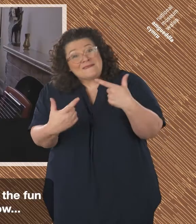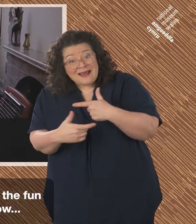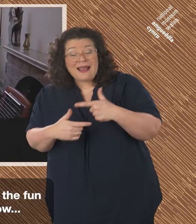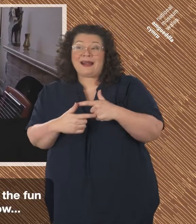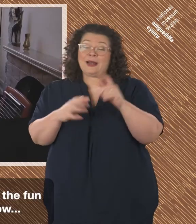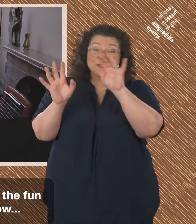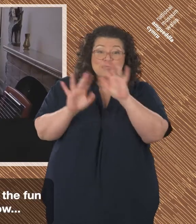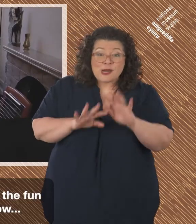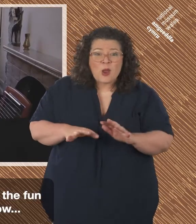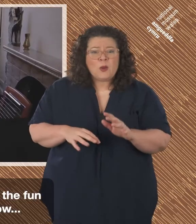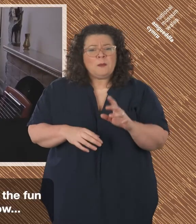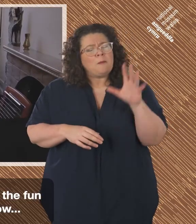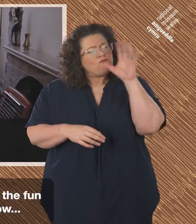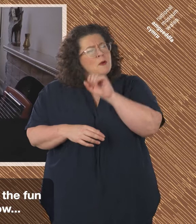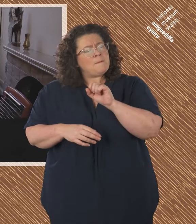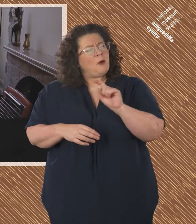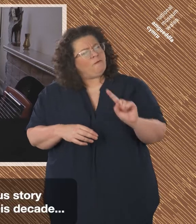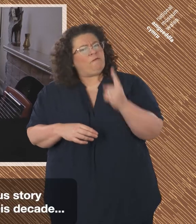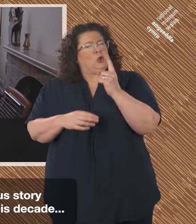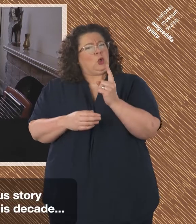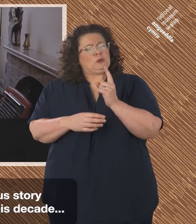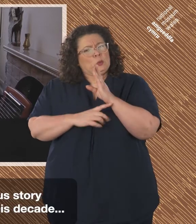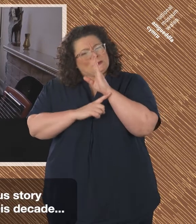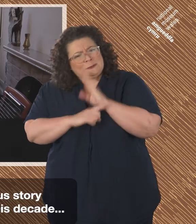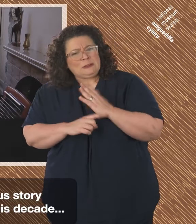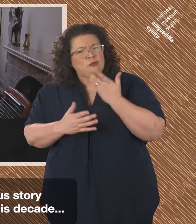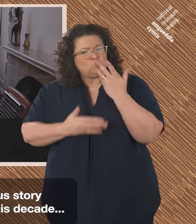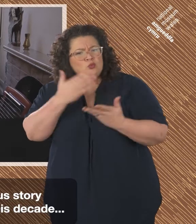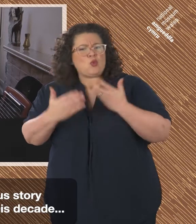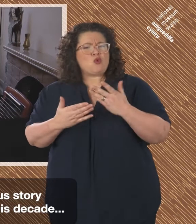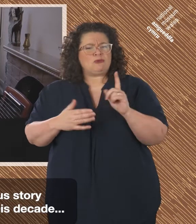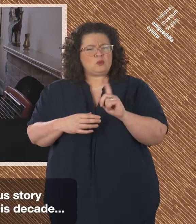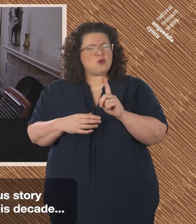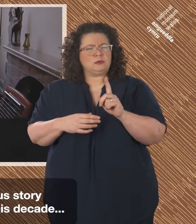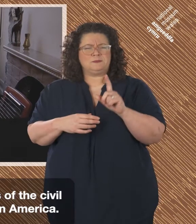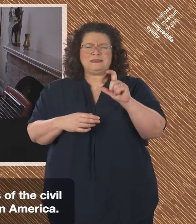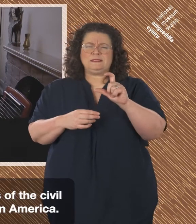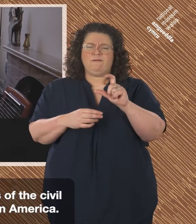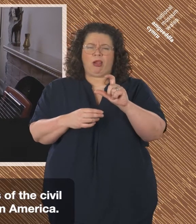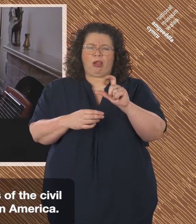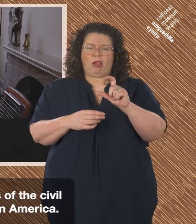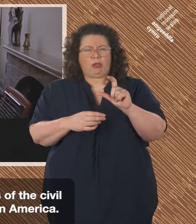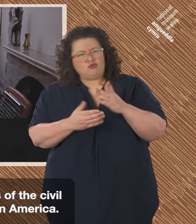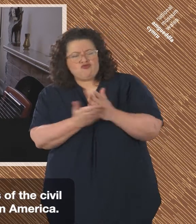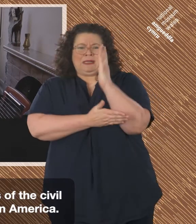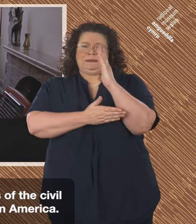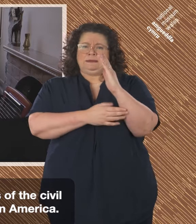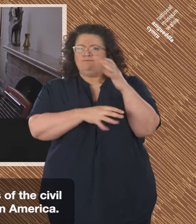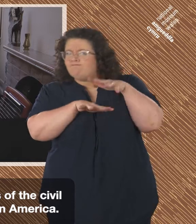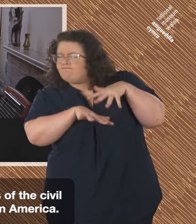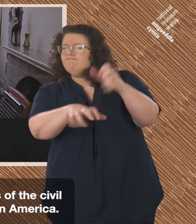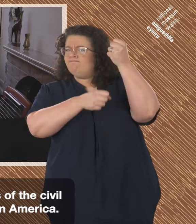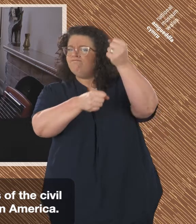But despite all the fun in the snow, the first serious story I remember from this decade is the struggles of the civil rights